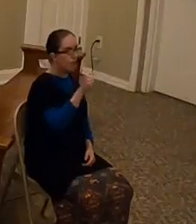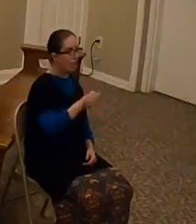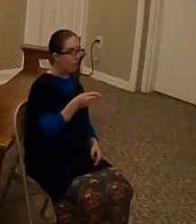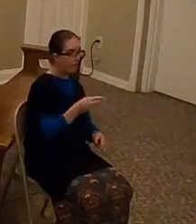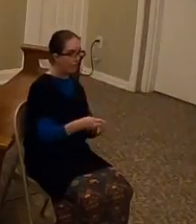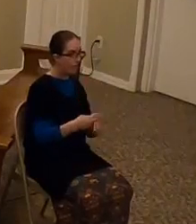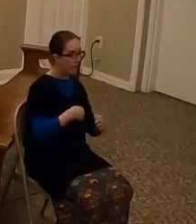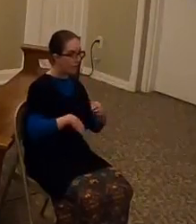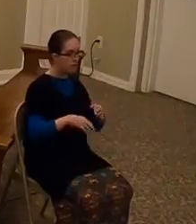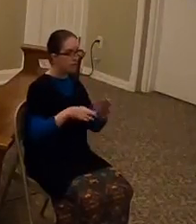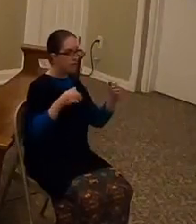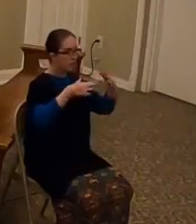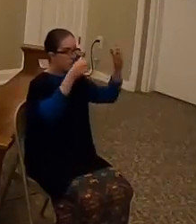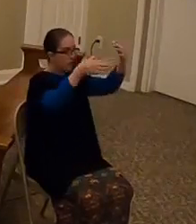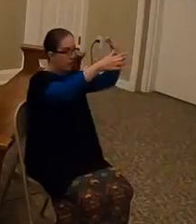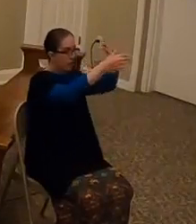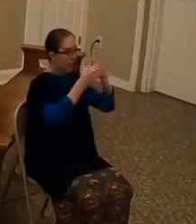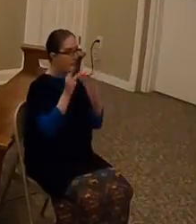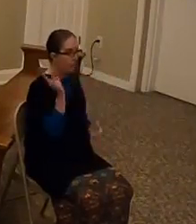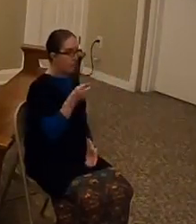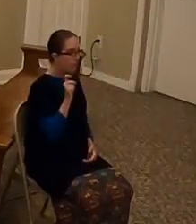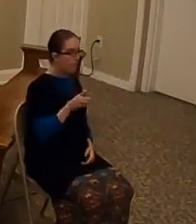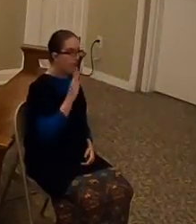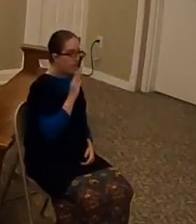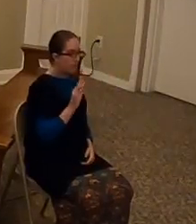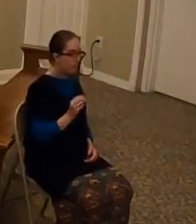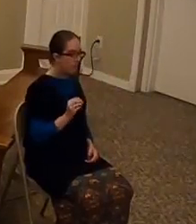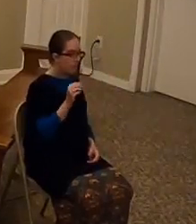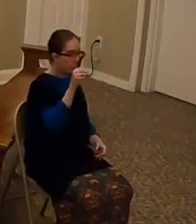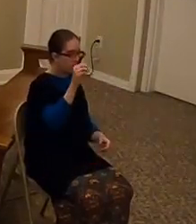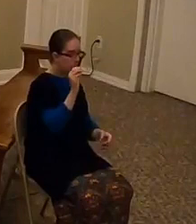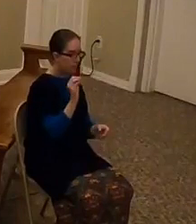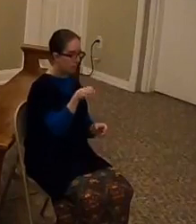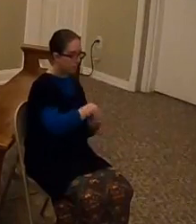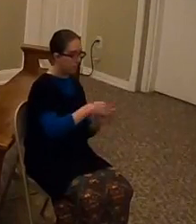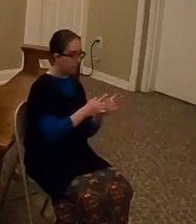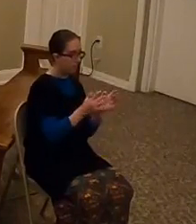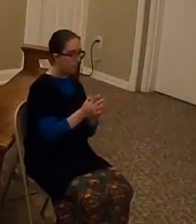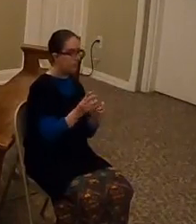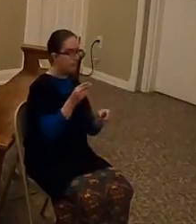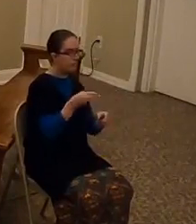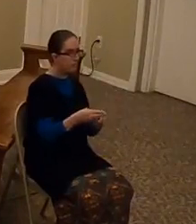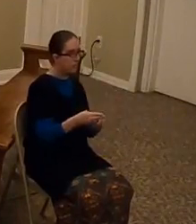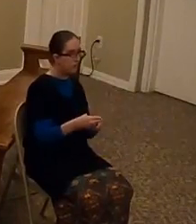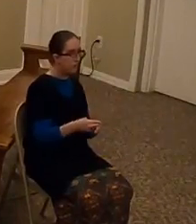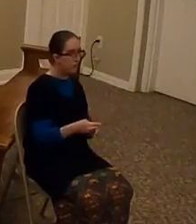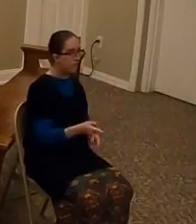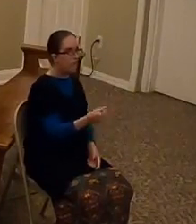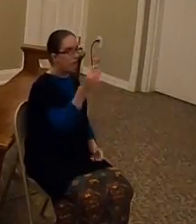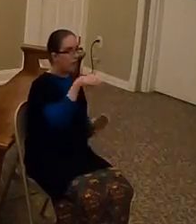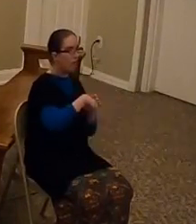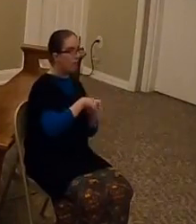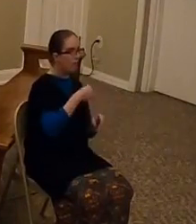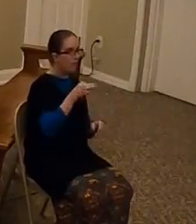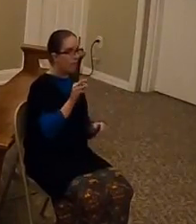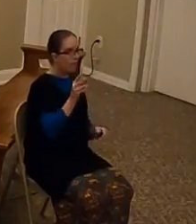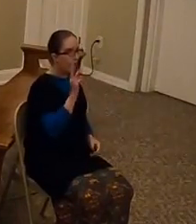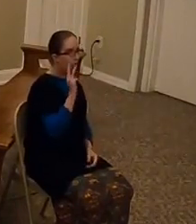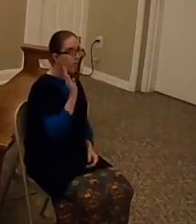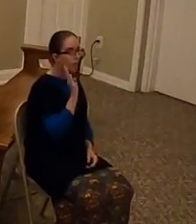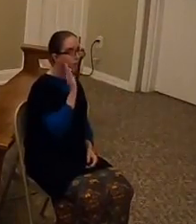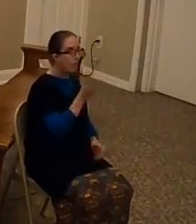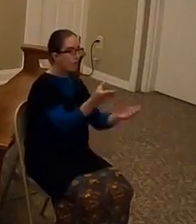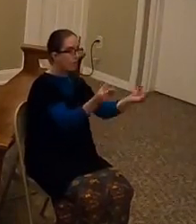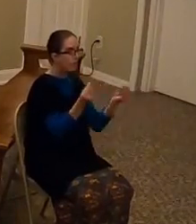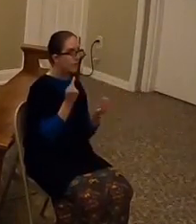among men whereby we must be saved. Amen. We put you down in Jesus' name. When you come out of that water, you